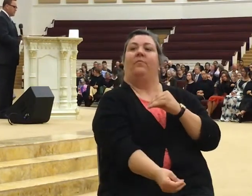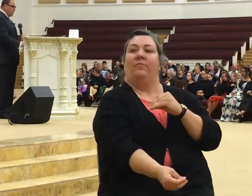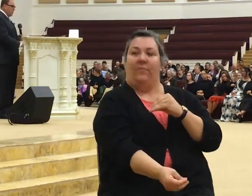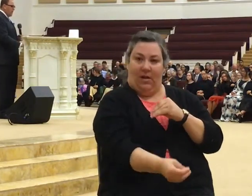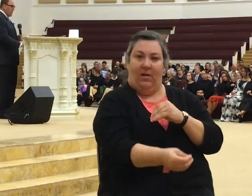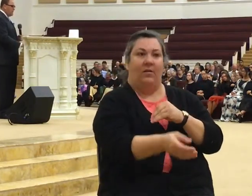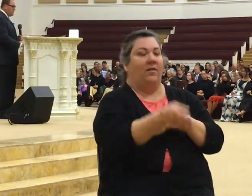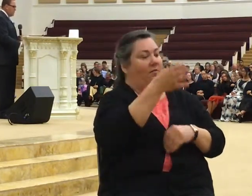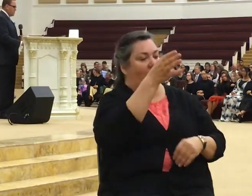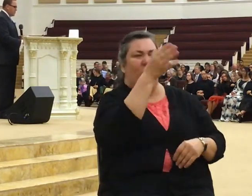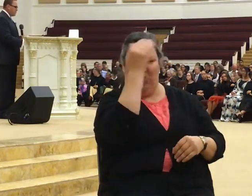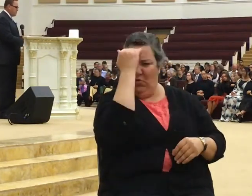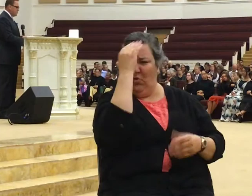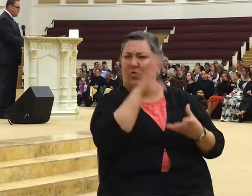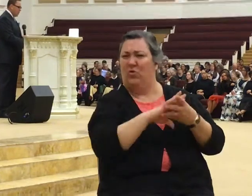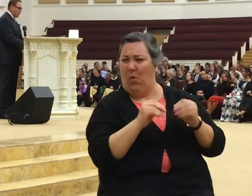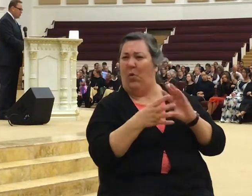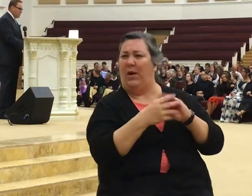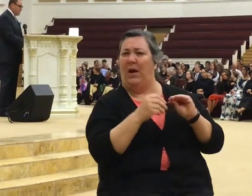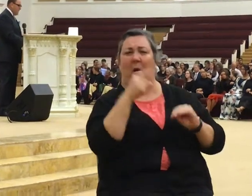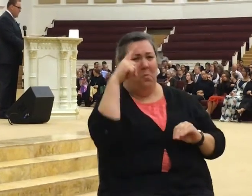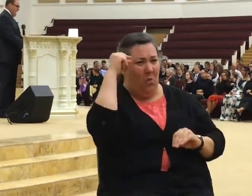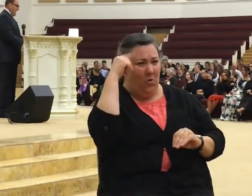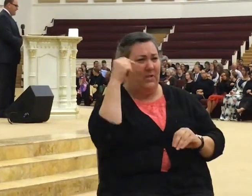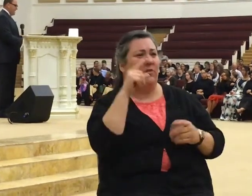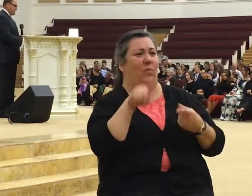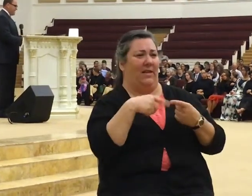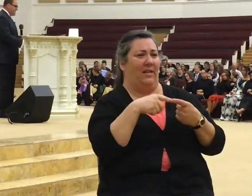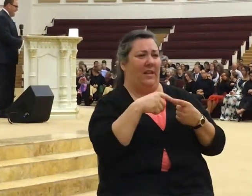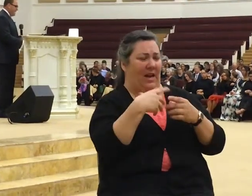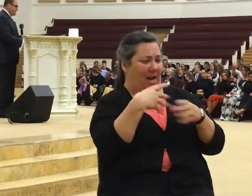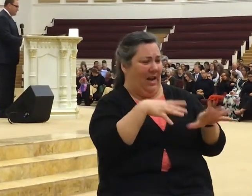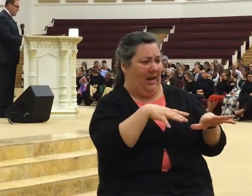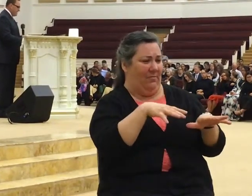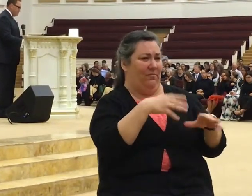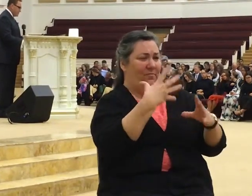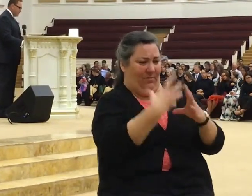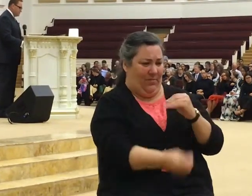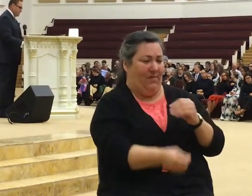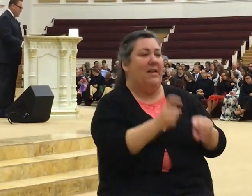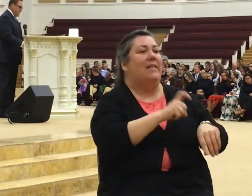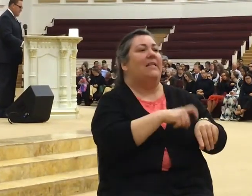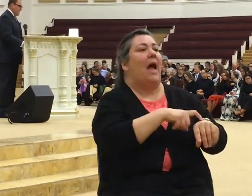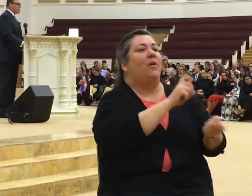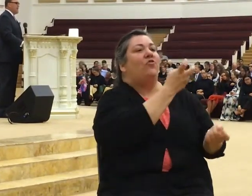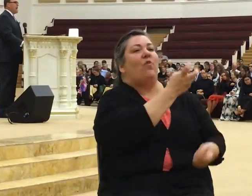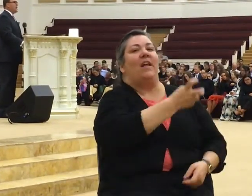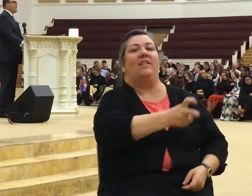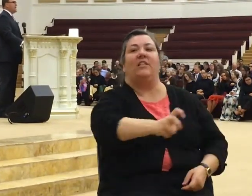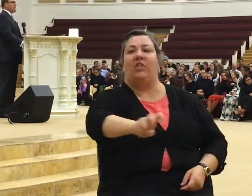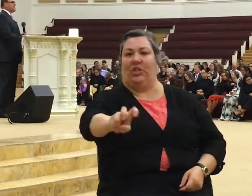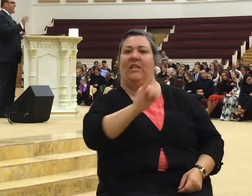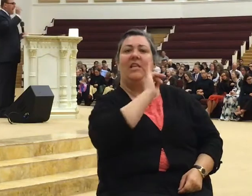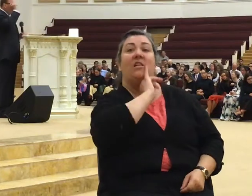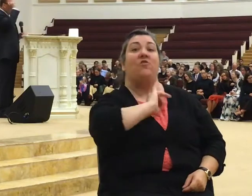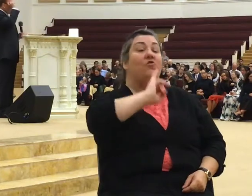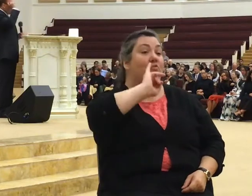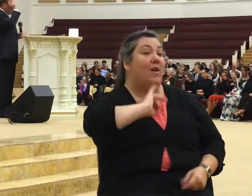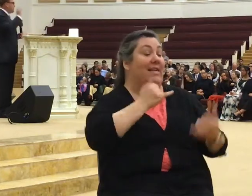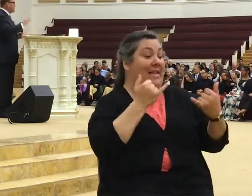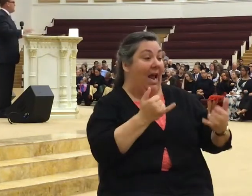know the story of Moses' departure. And it is a time of transition. Israel is